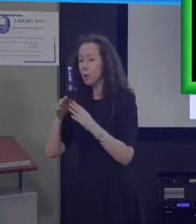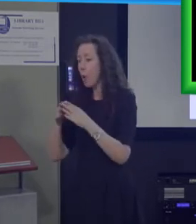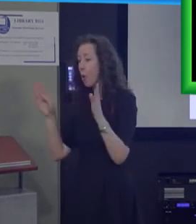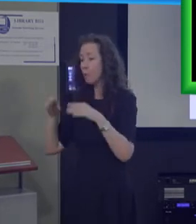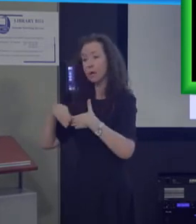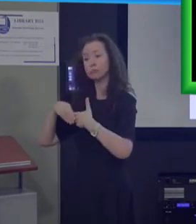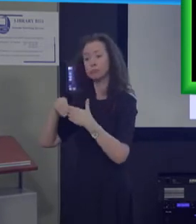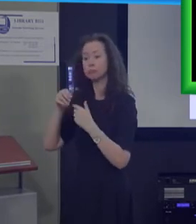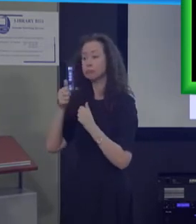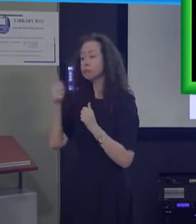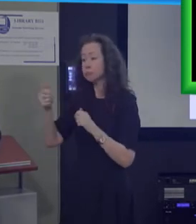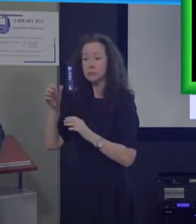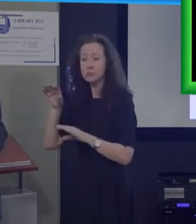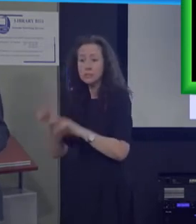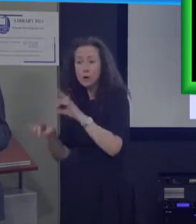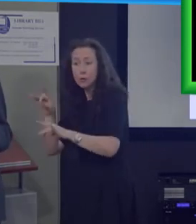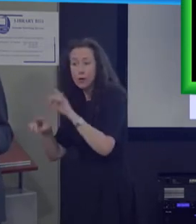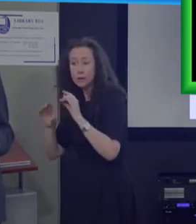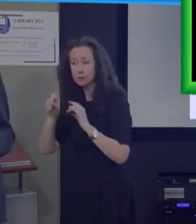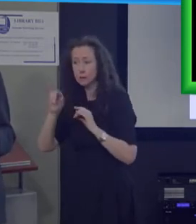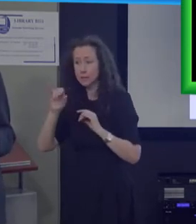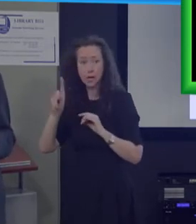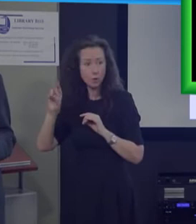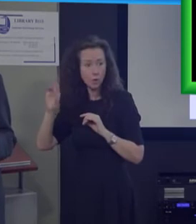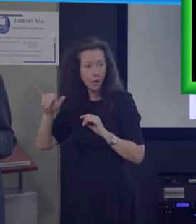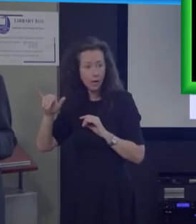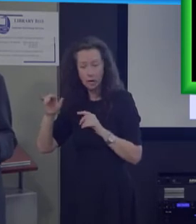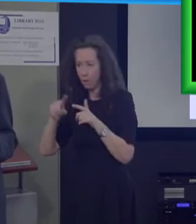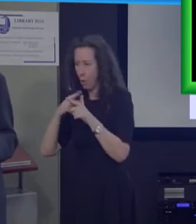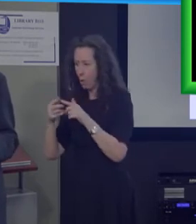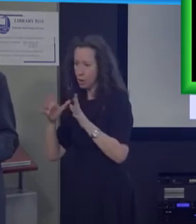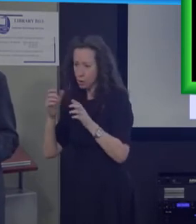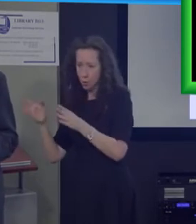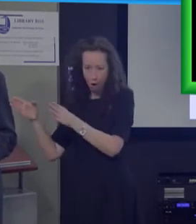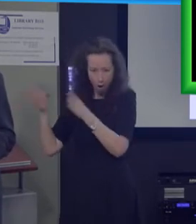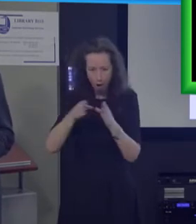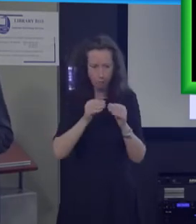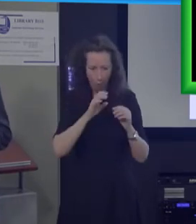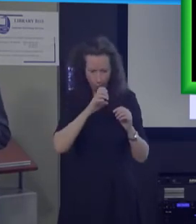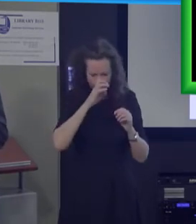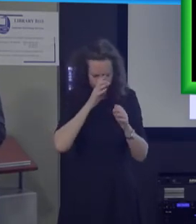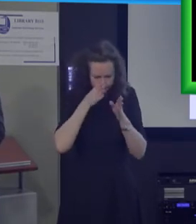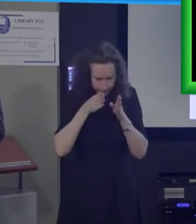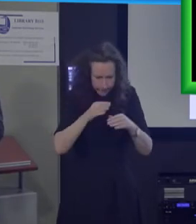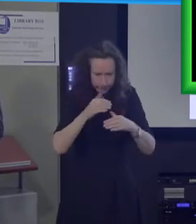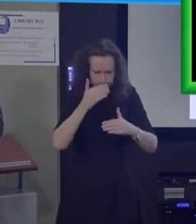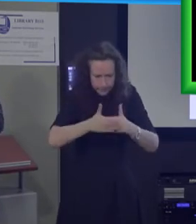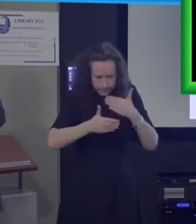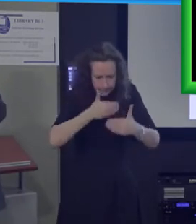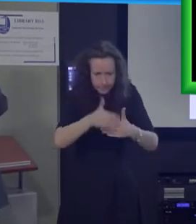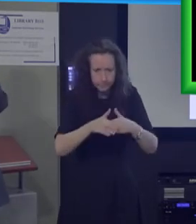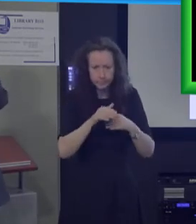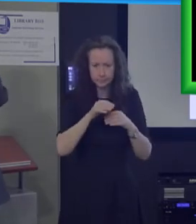to teaching, and the extent to which we want to use an extremely explicit direct instruction method.